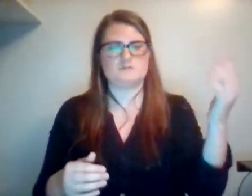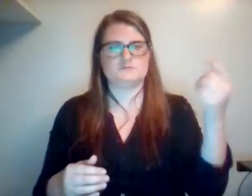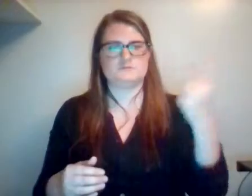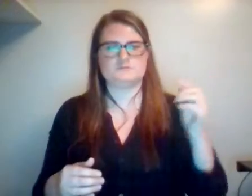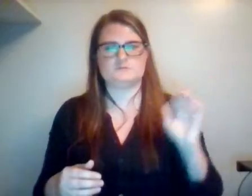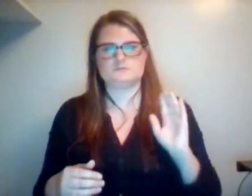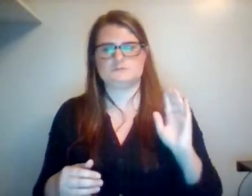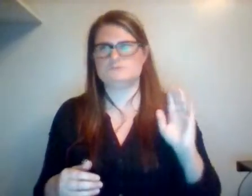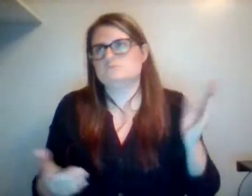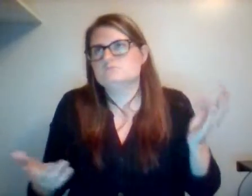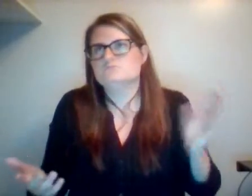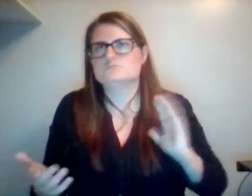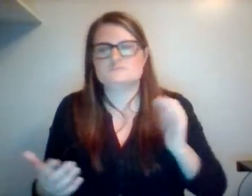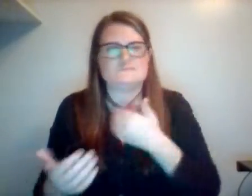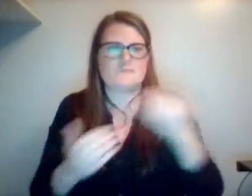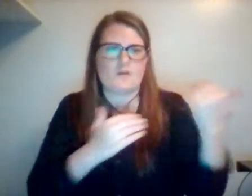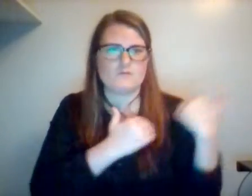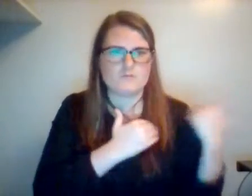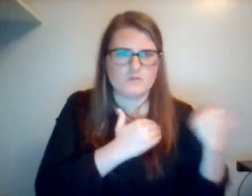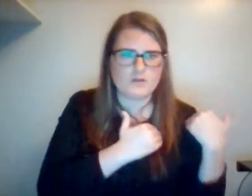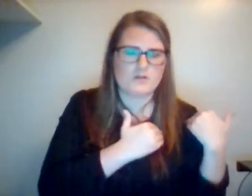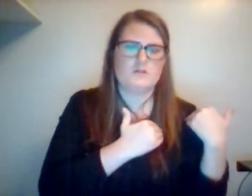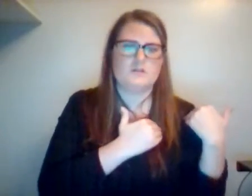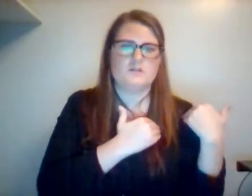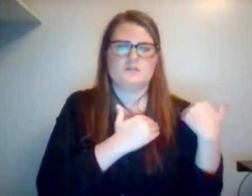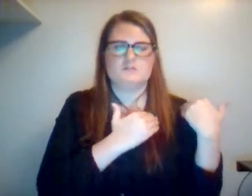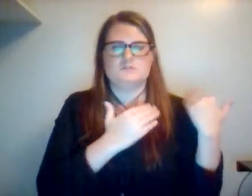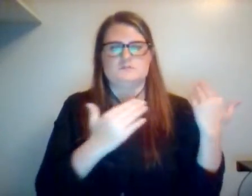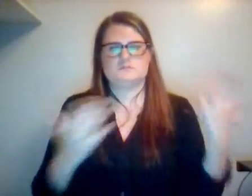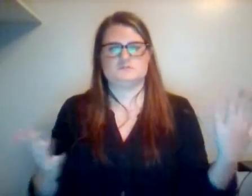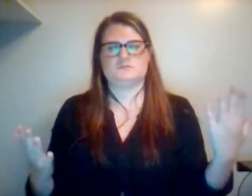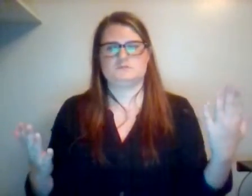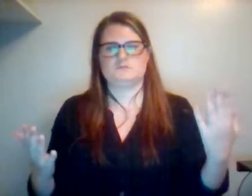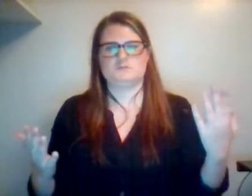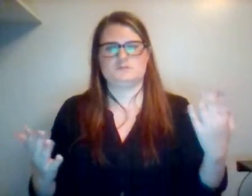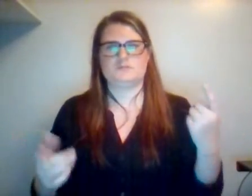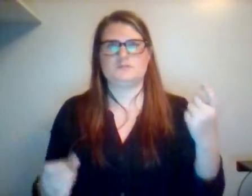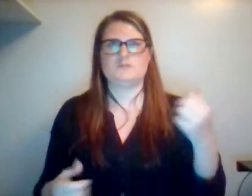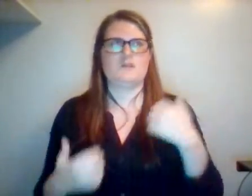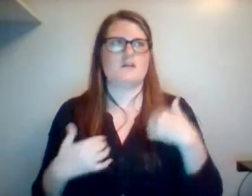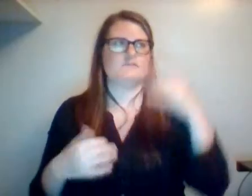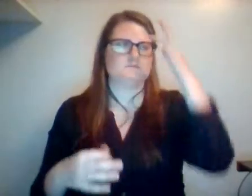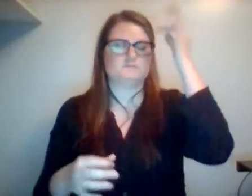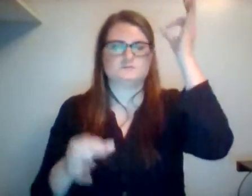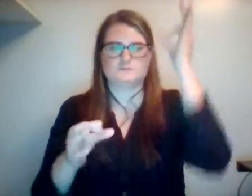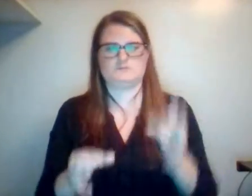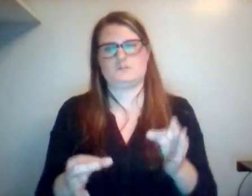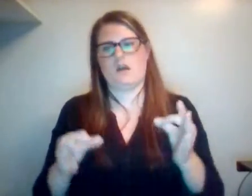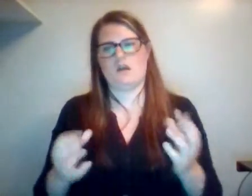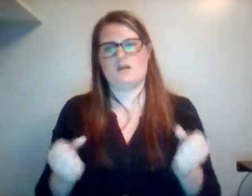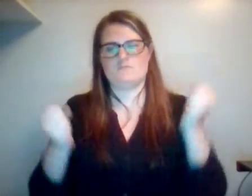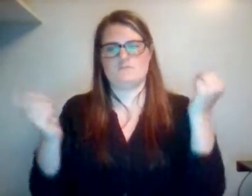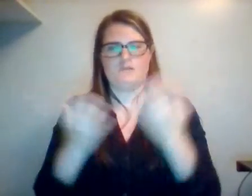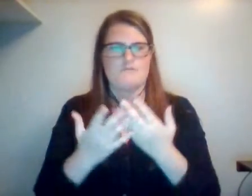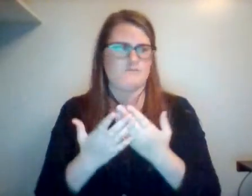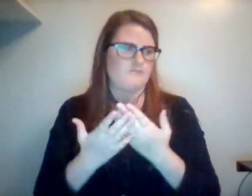that are fairly weighty. The buck stops with us. Many decisions have to be made about our children,